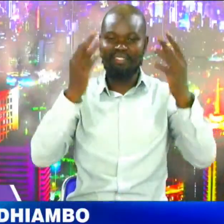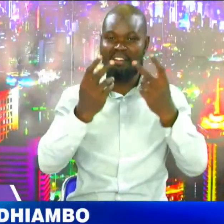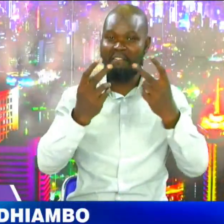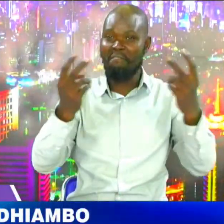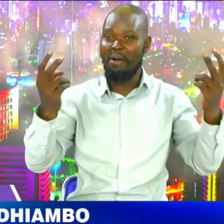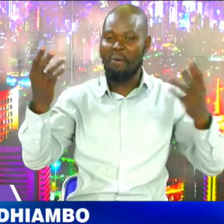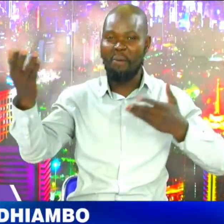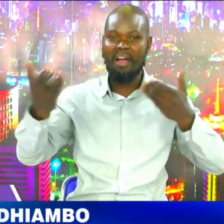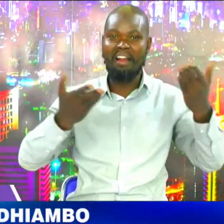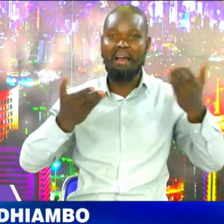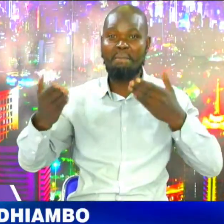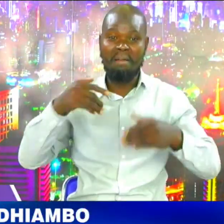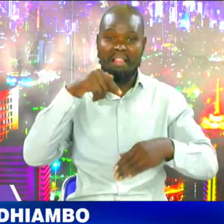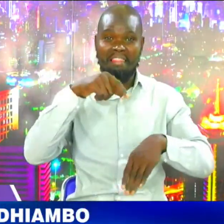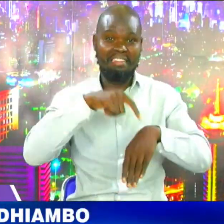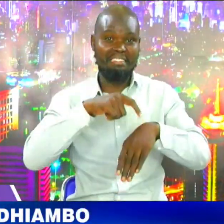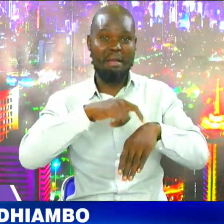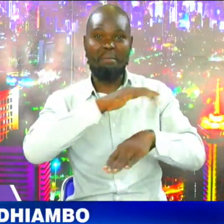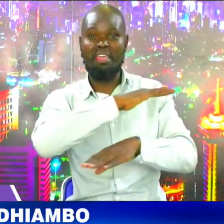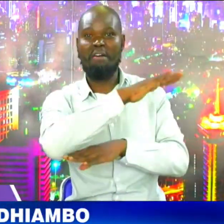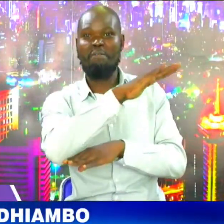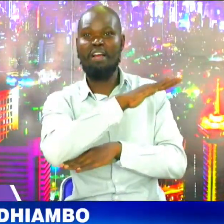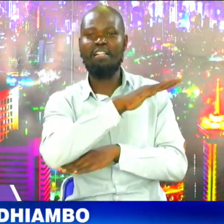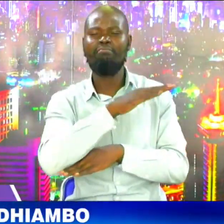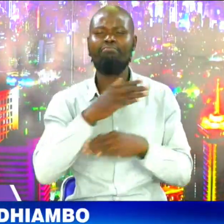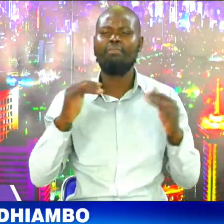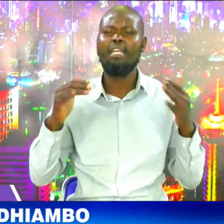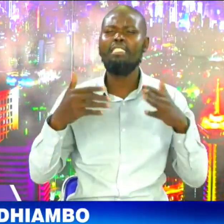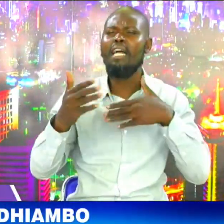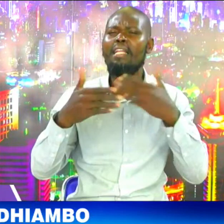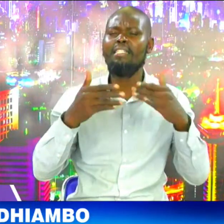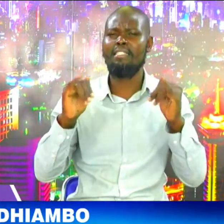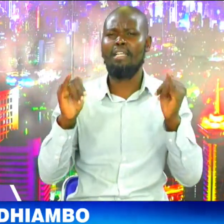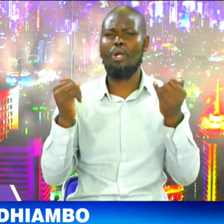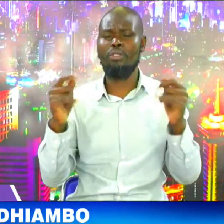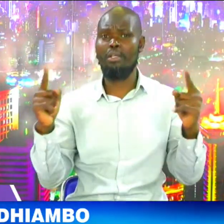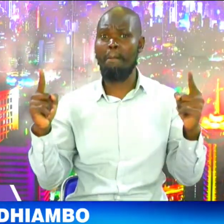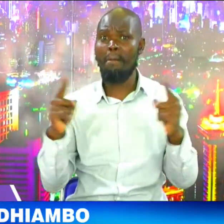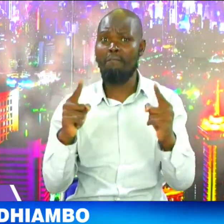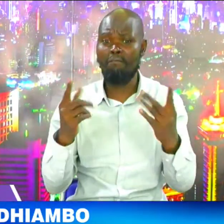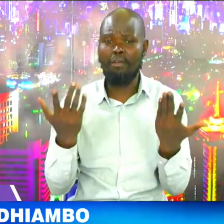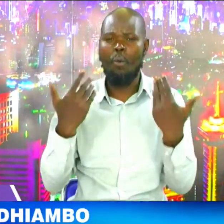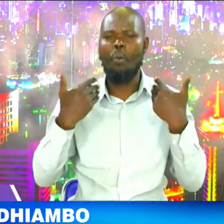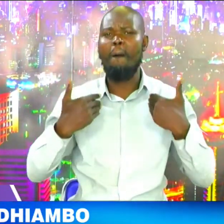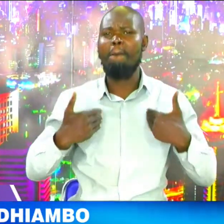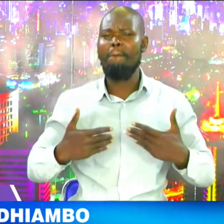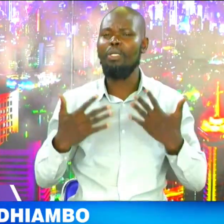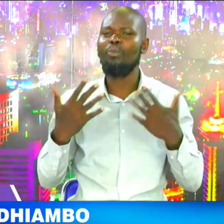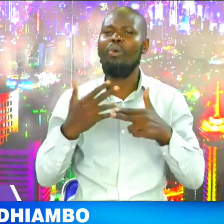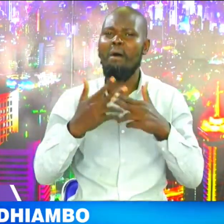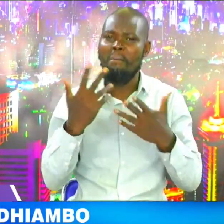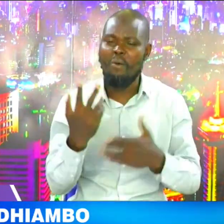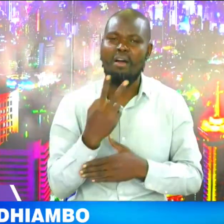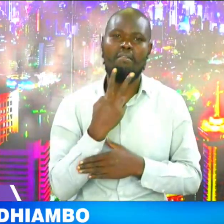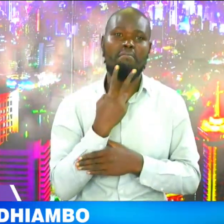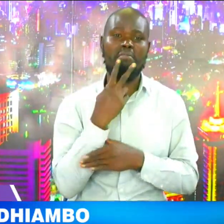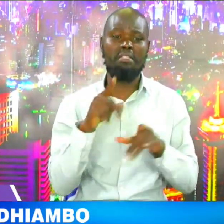Hello viewers, welcome to 4 p.m. Sign Prime News. You are with me,